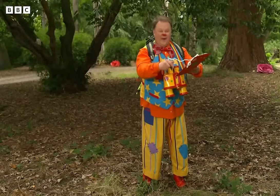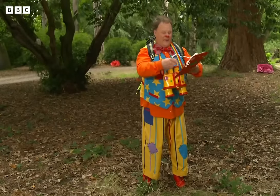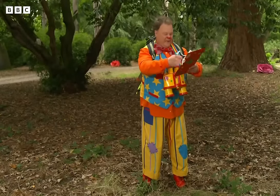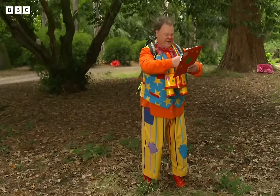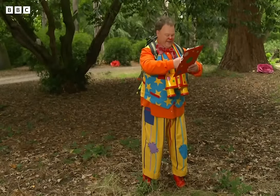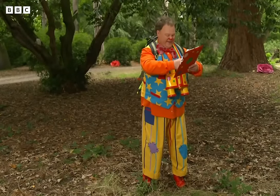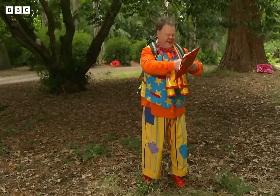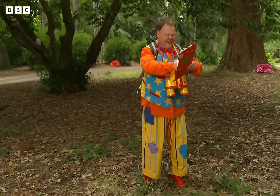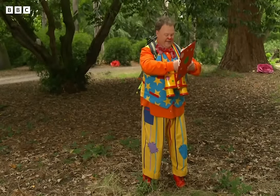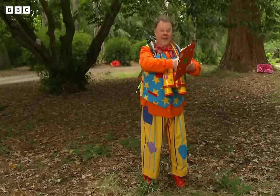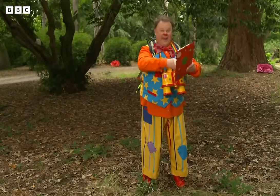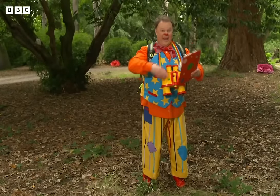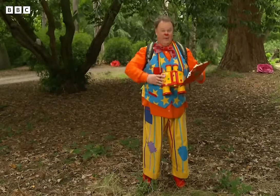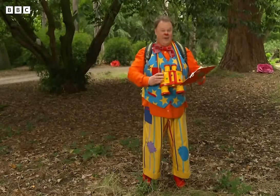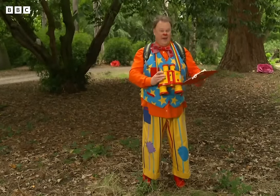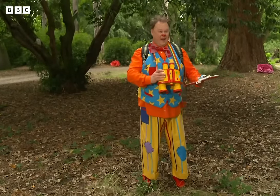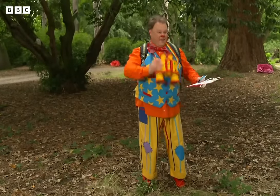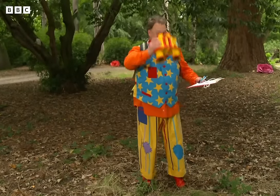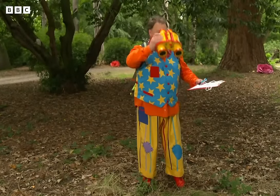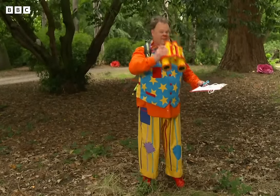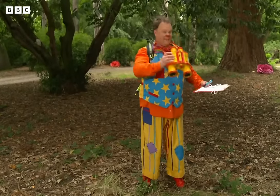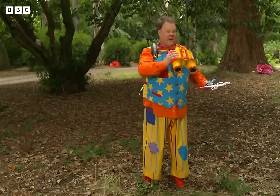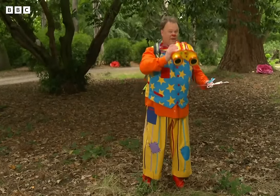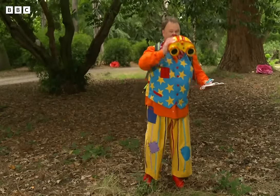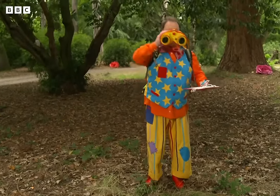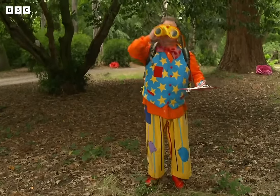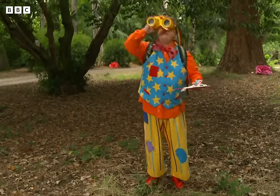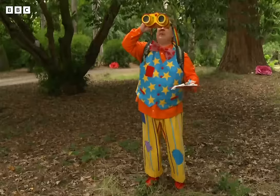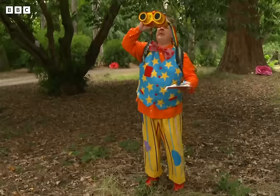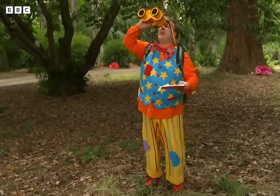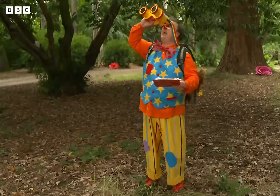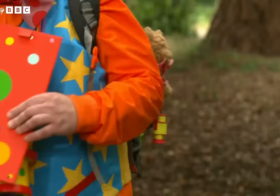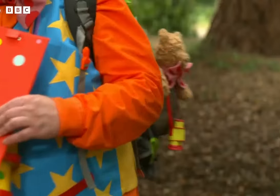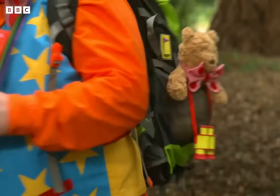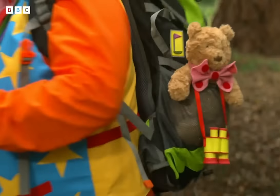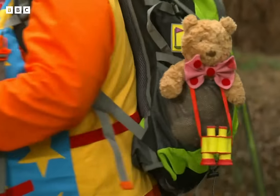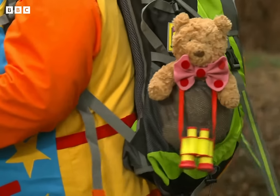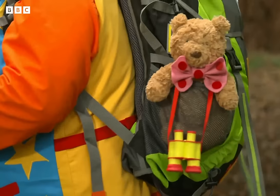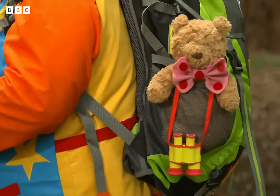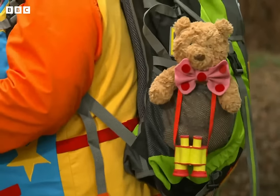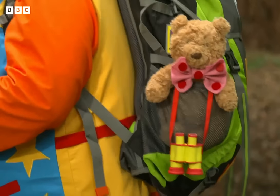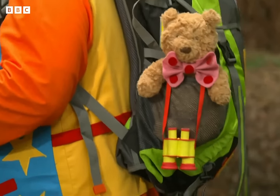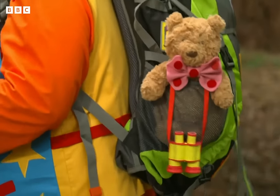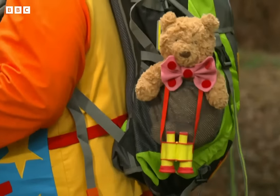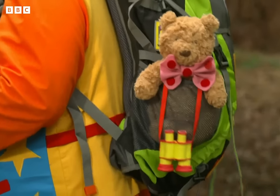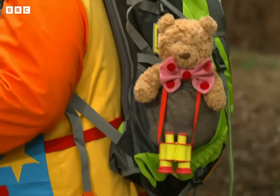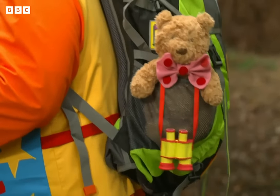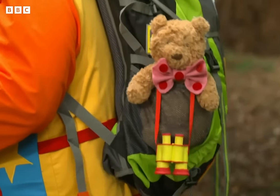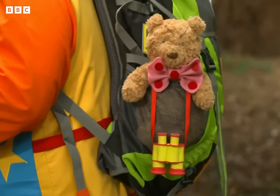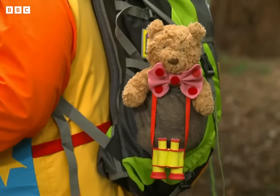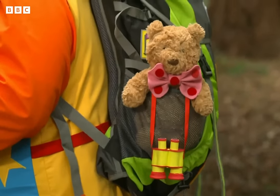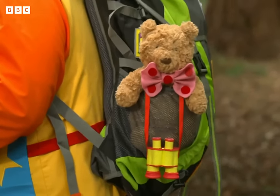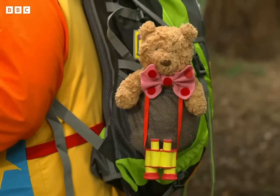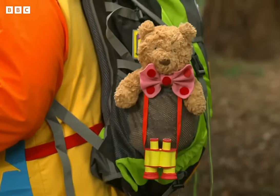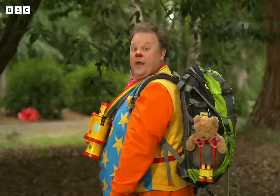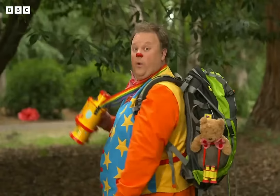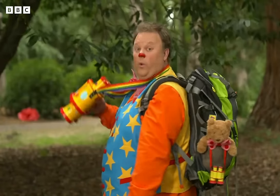know. Right. Here we go, back to the binoculars. What's that, Tumble Ted? You think you see something?